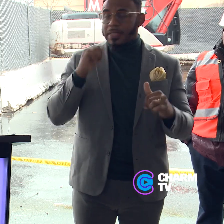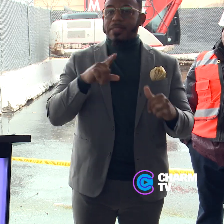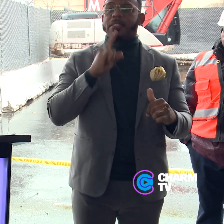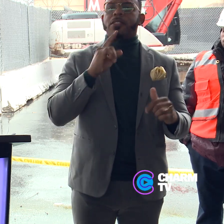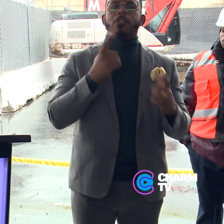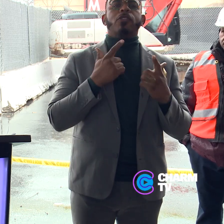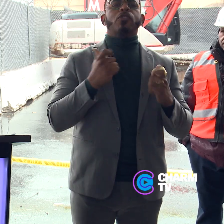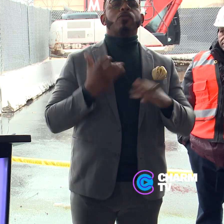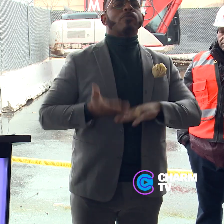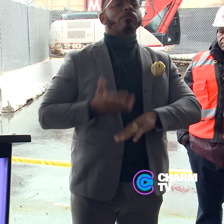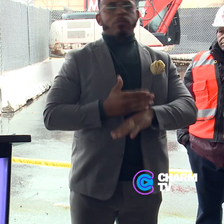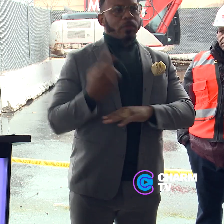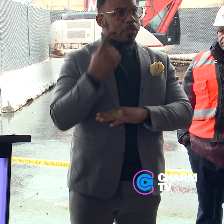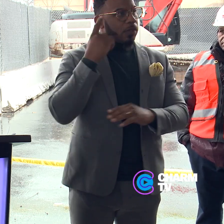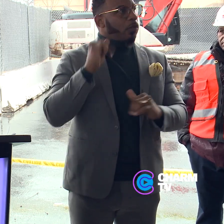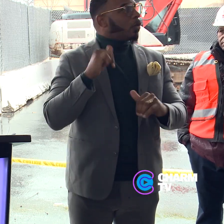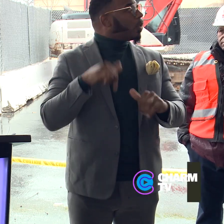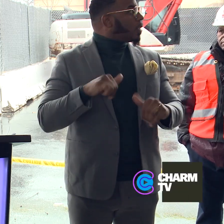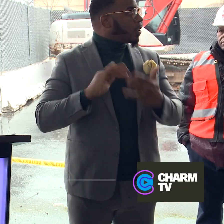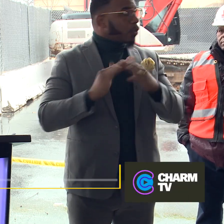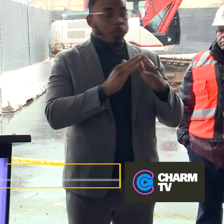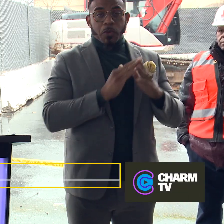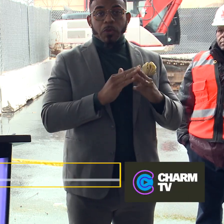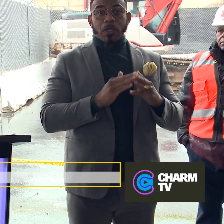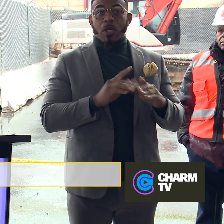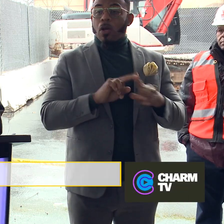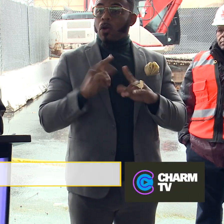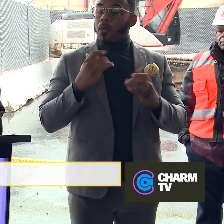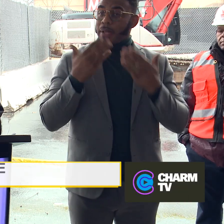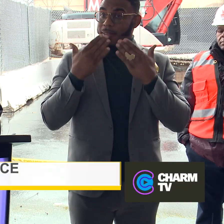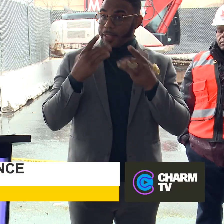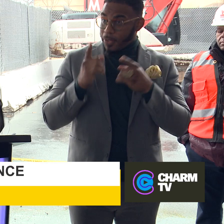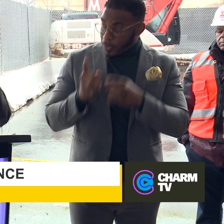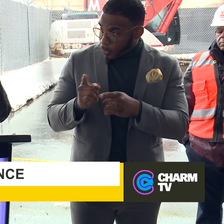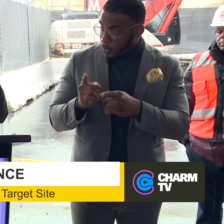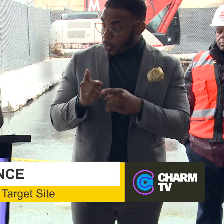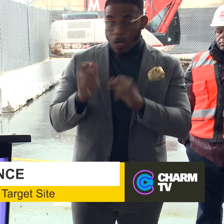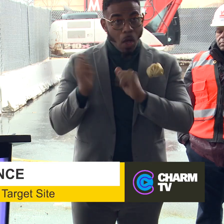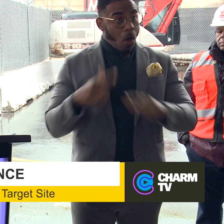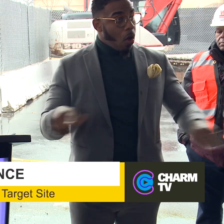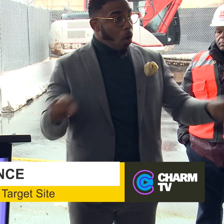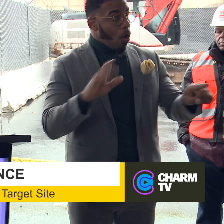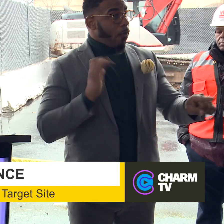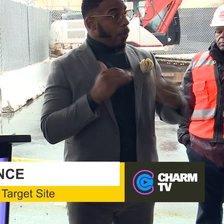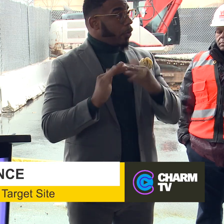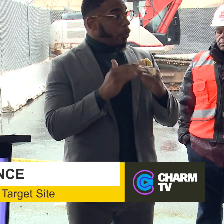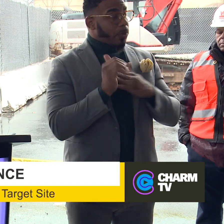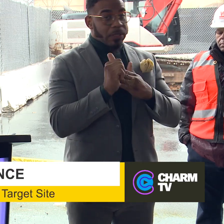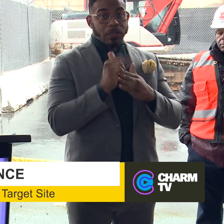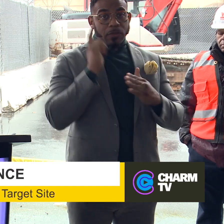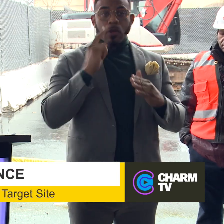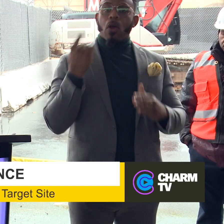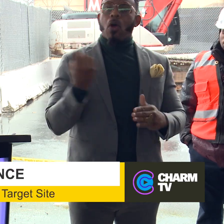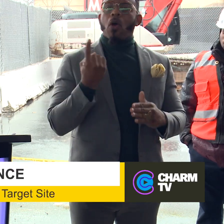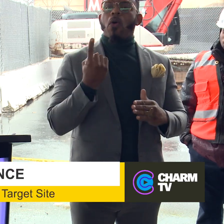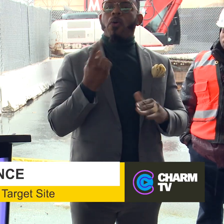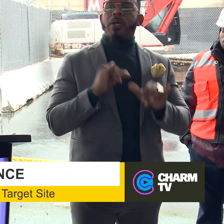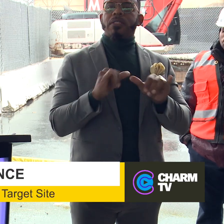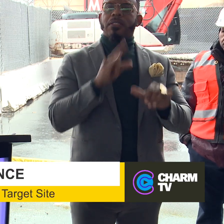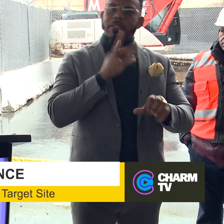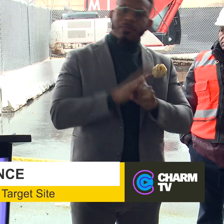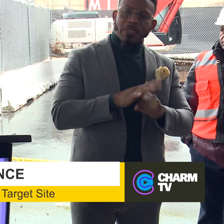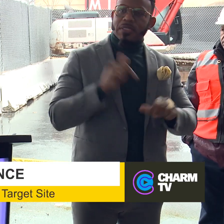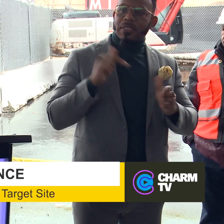is a huge day for Mondawmin in this community. And we want to thank you and all of our community leaders for always staying committed